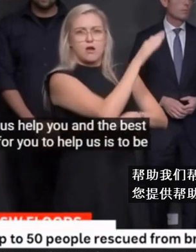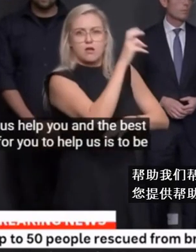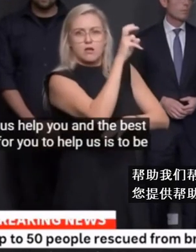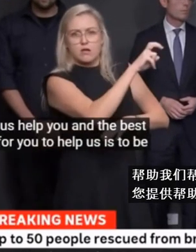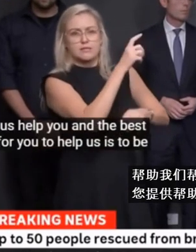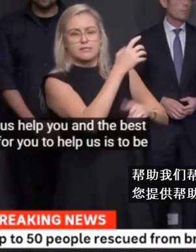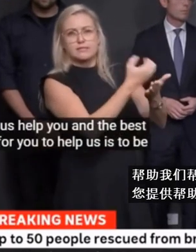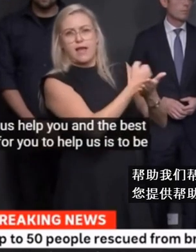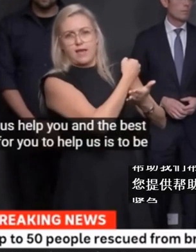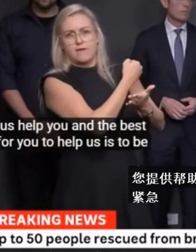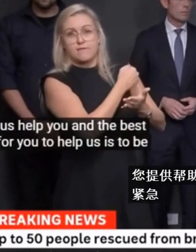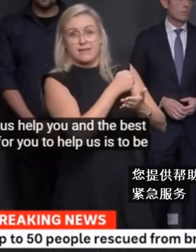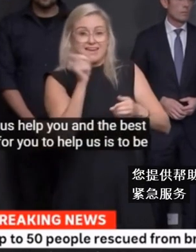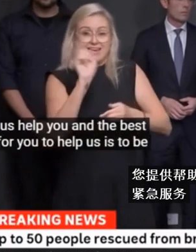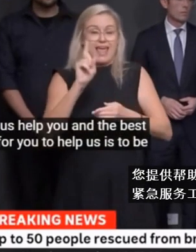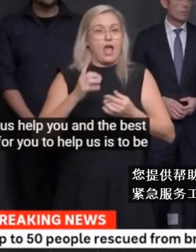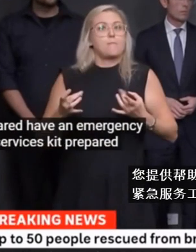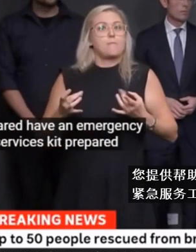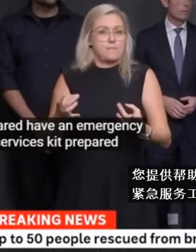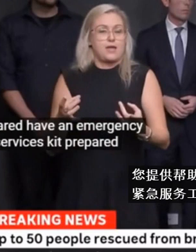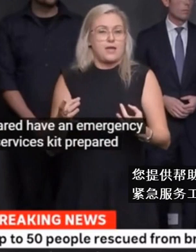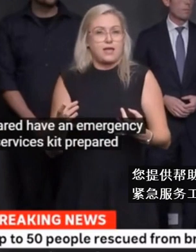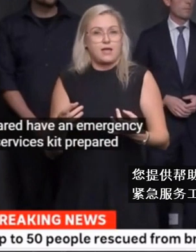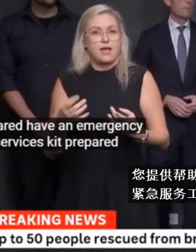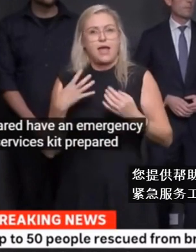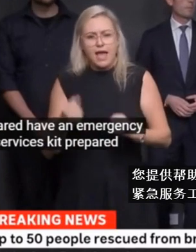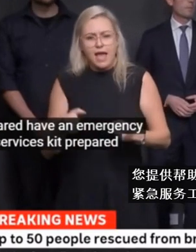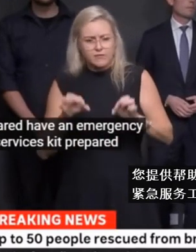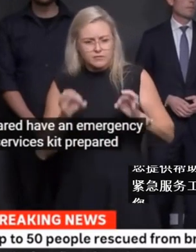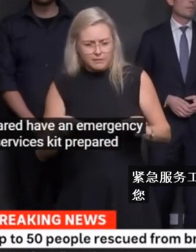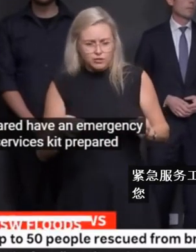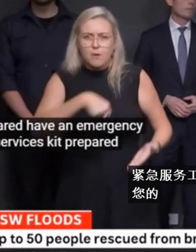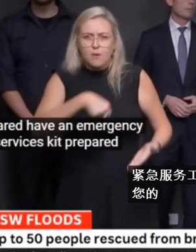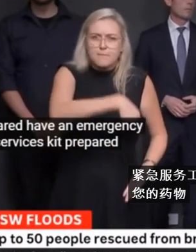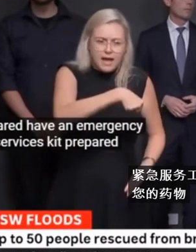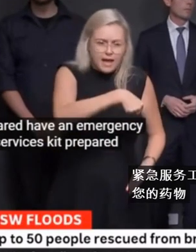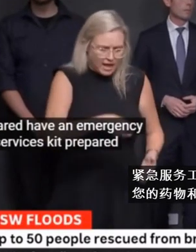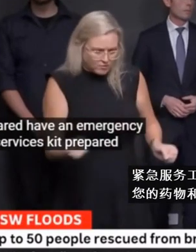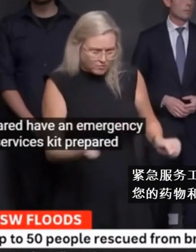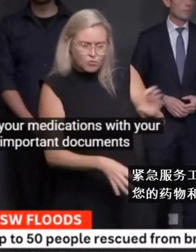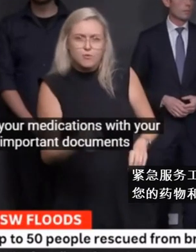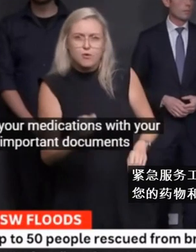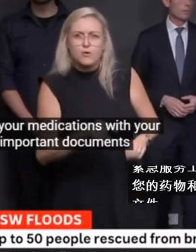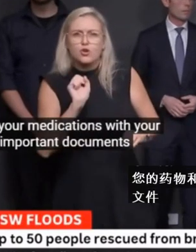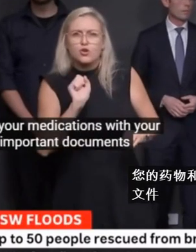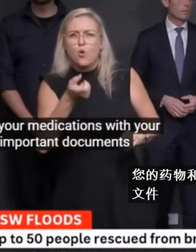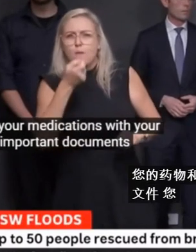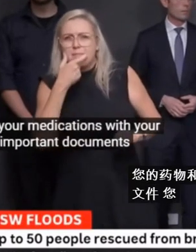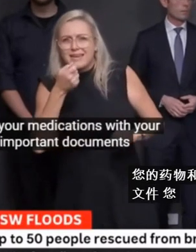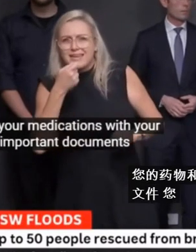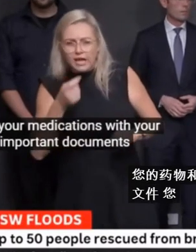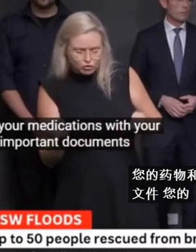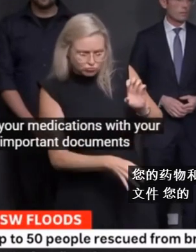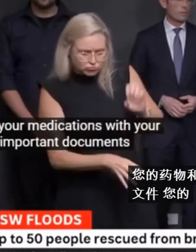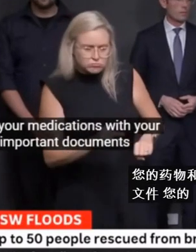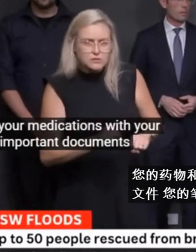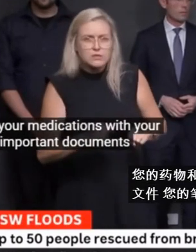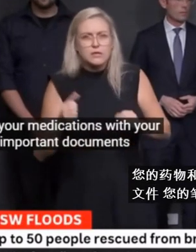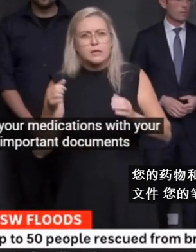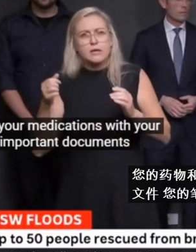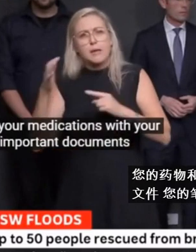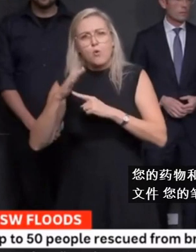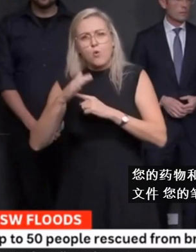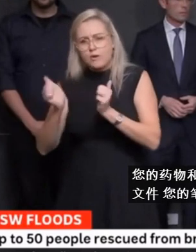be prepared. Have an emergency services kit prepared with your medications, with your important documents, your